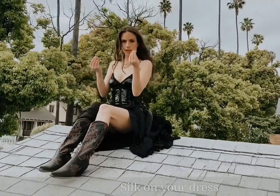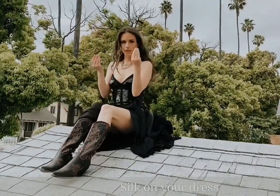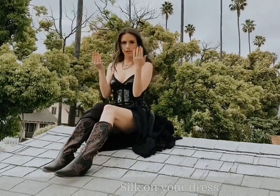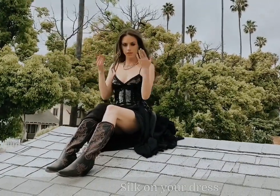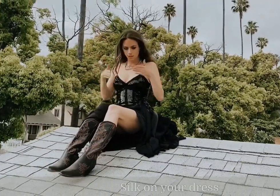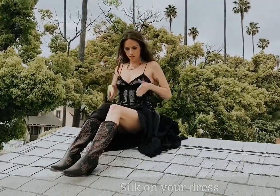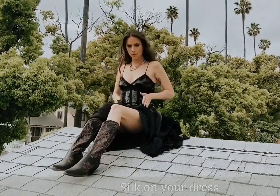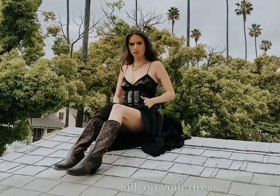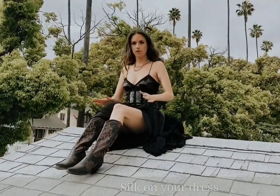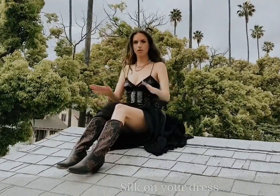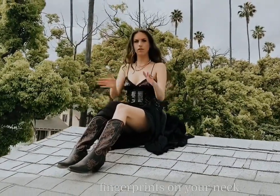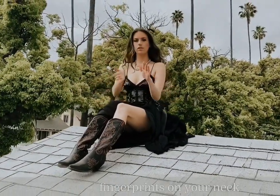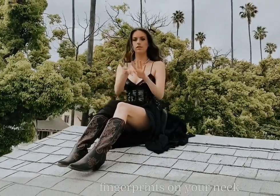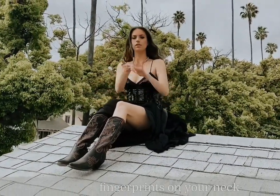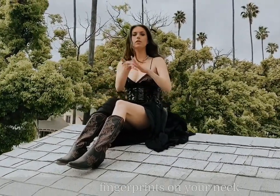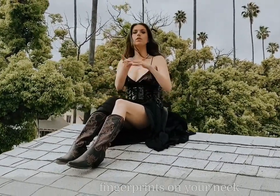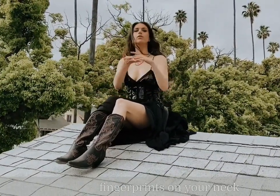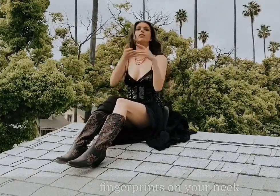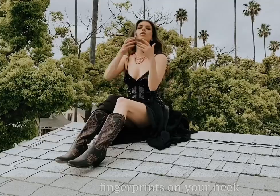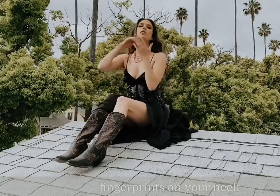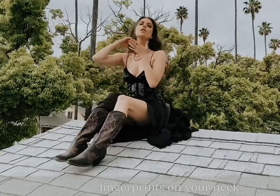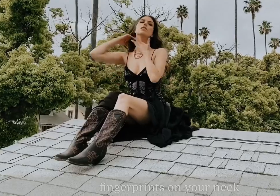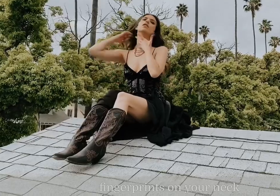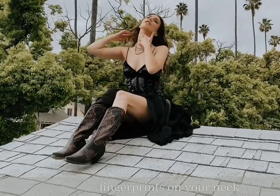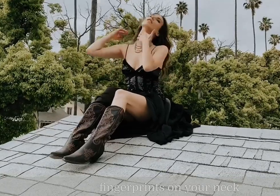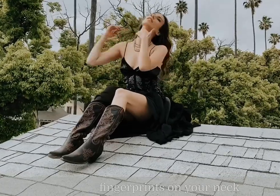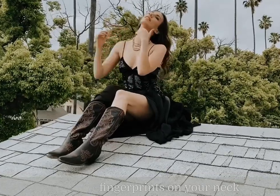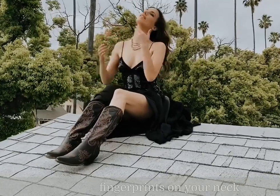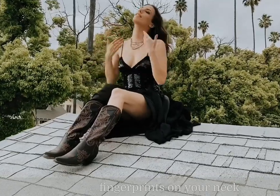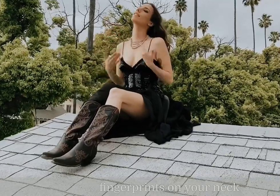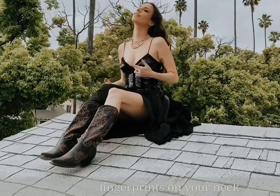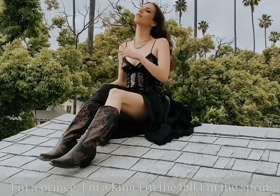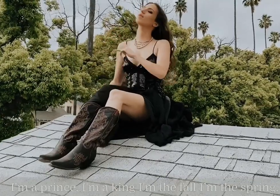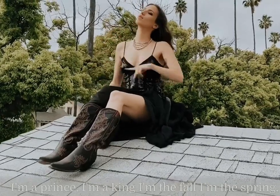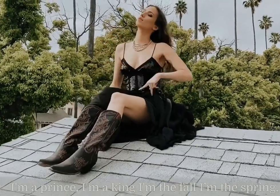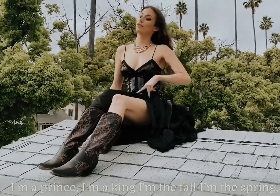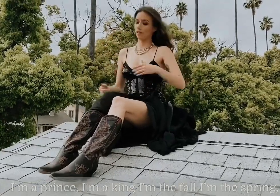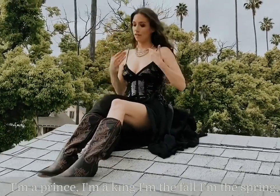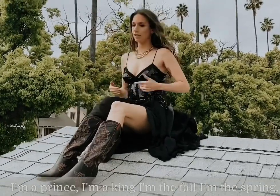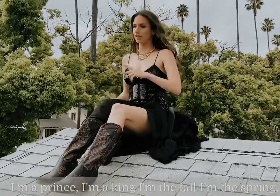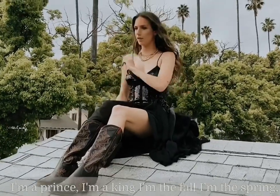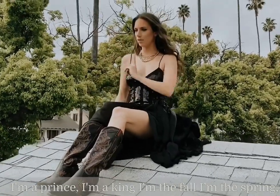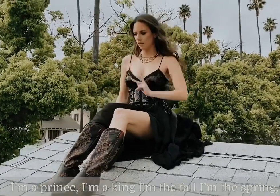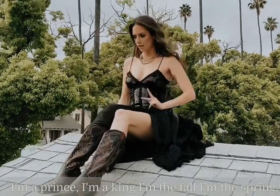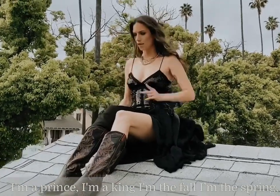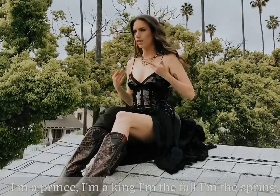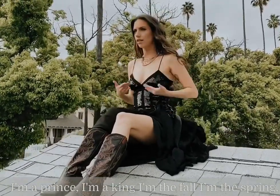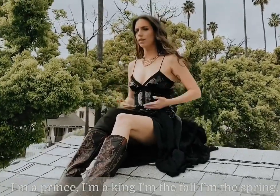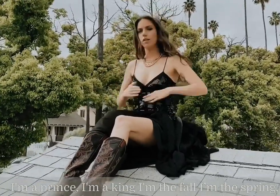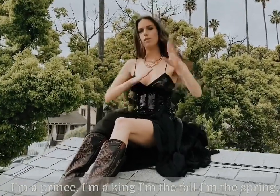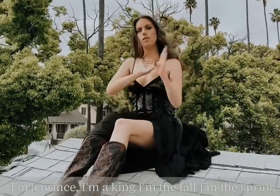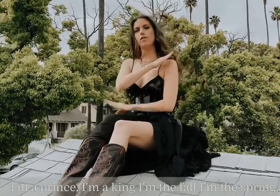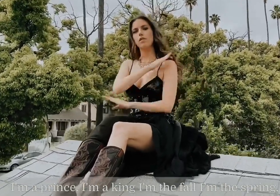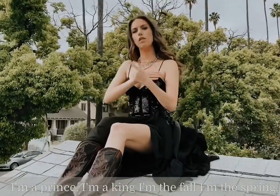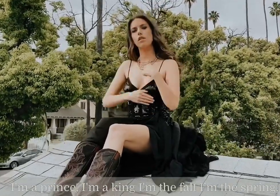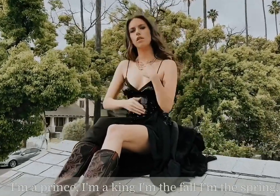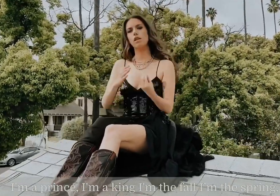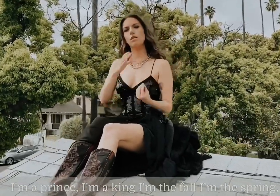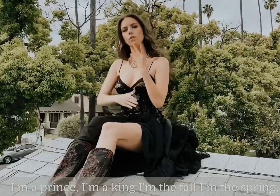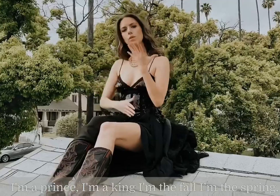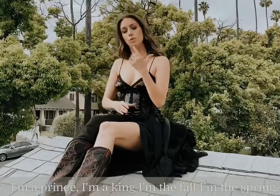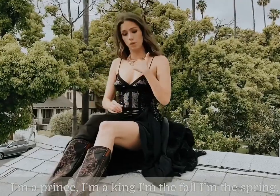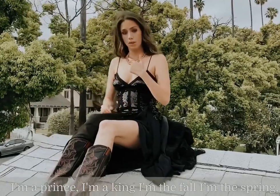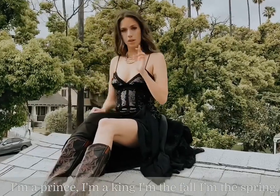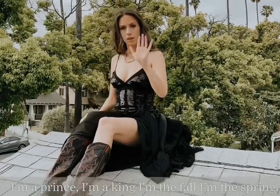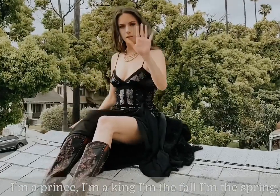Silk on your dress, fingerprints on your neck I'm a prince, I'm a king, I'm a fall,